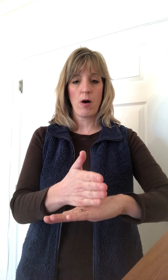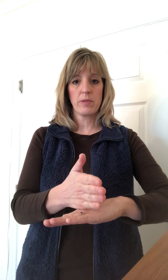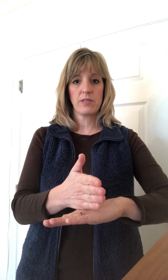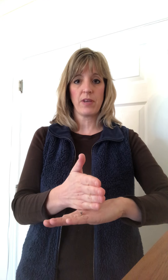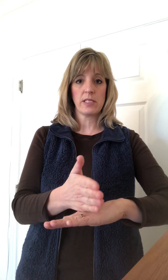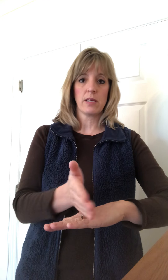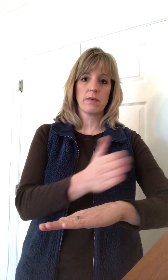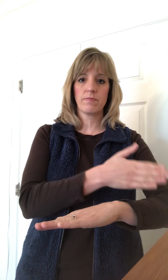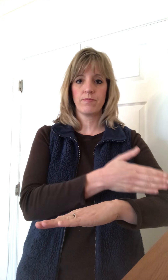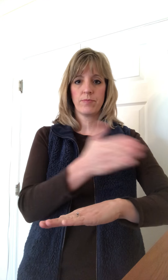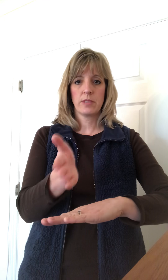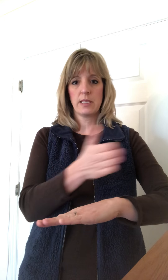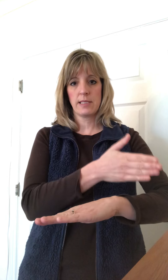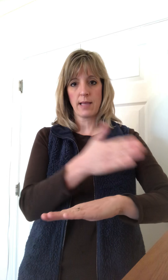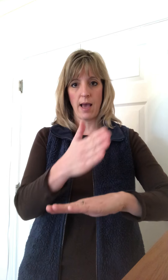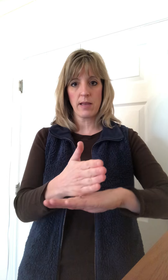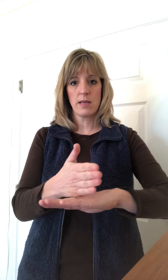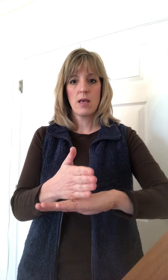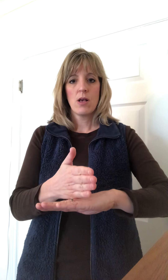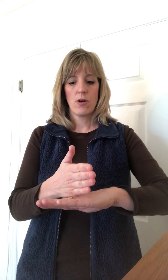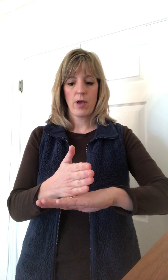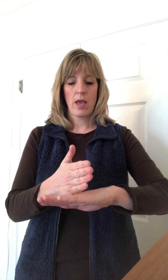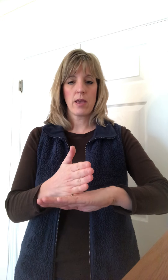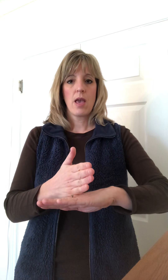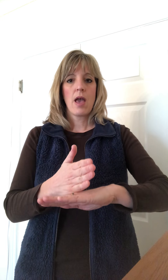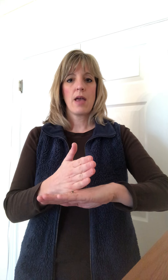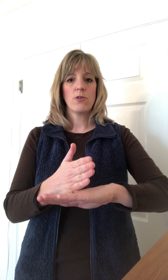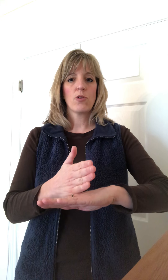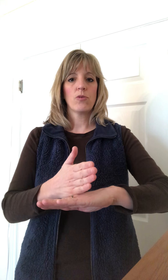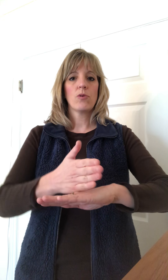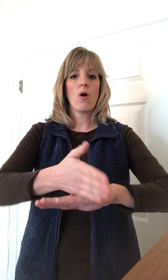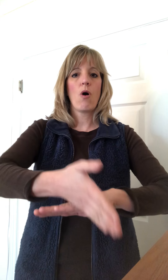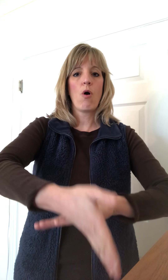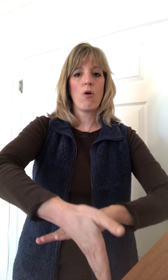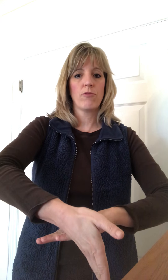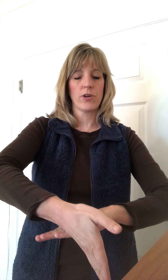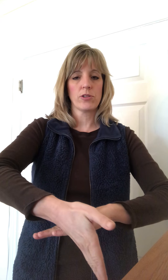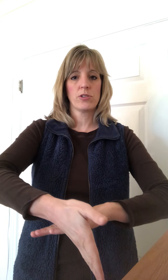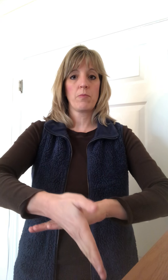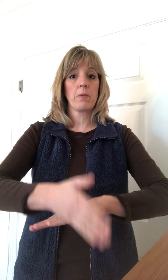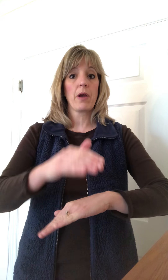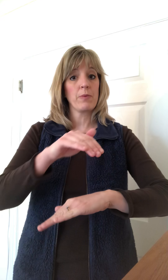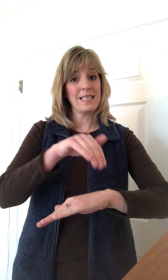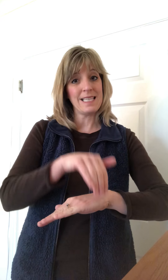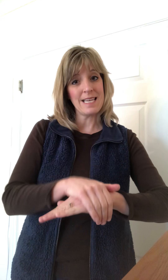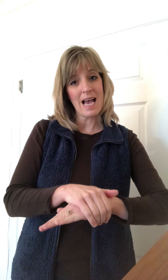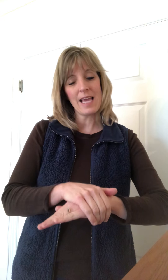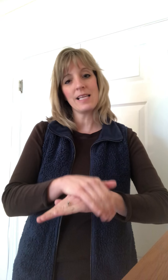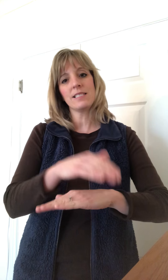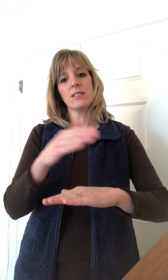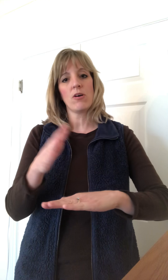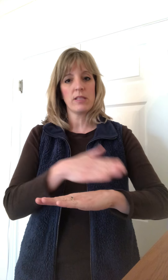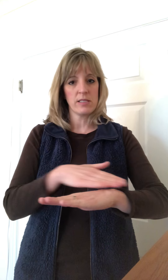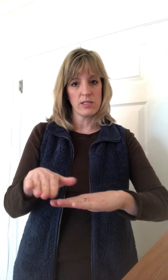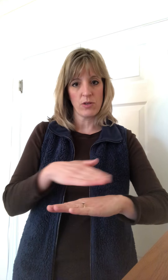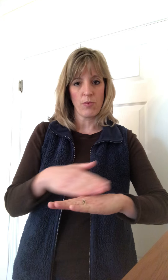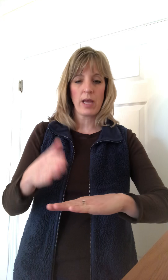is facing to the side, okay? And you go over. So remember how we did night and all that, this is the